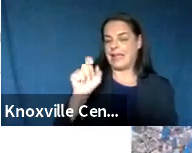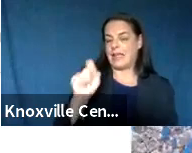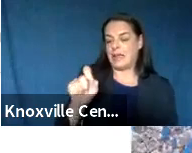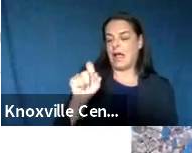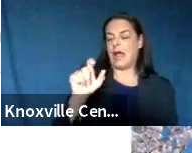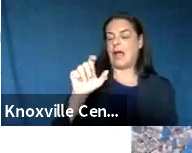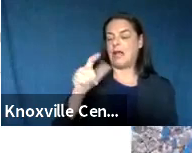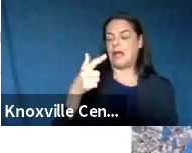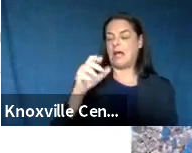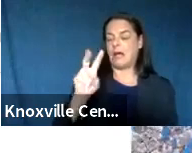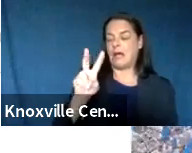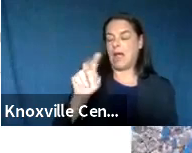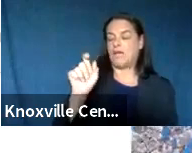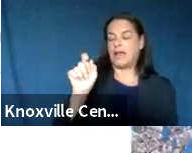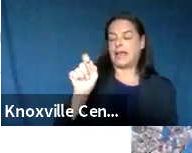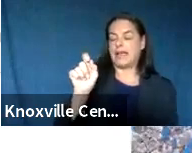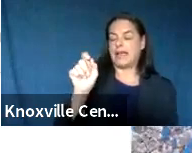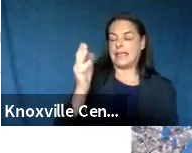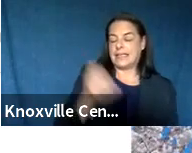covid.knoxcountytn.gov/case-count.